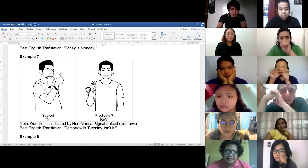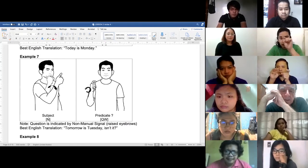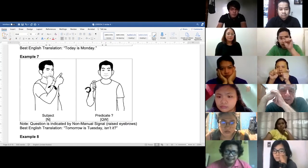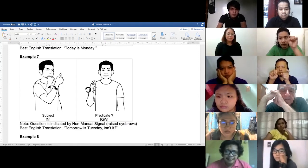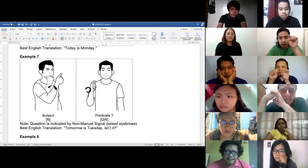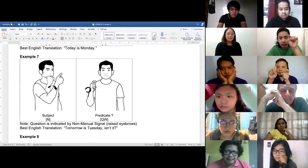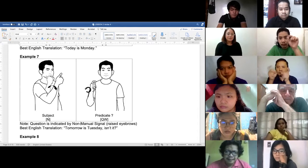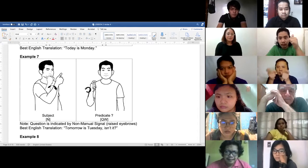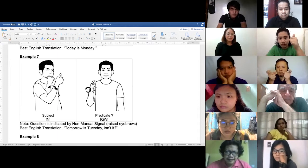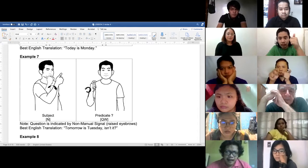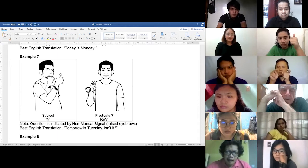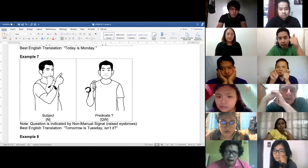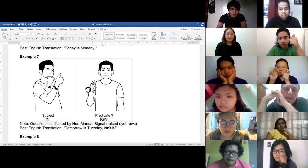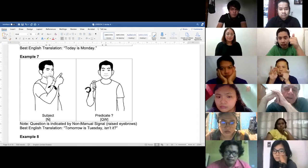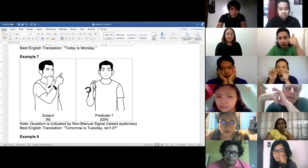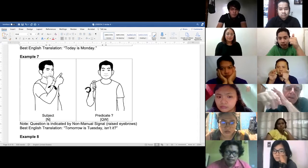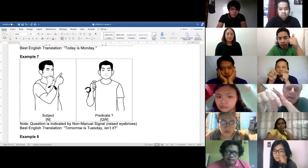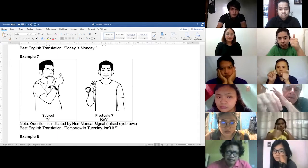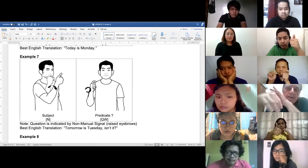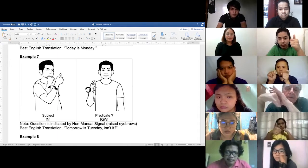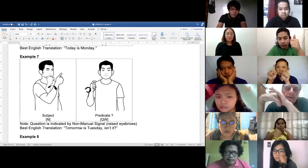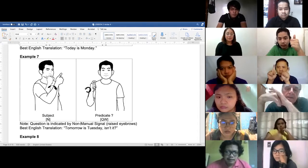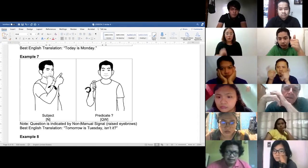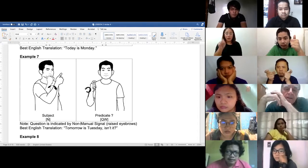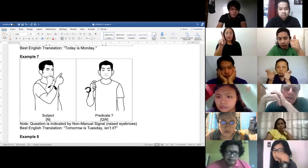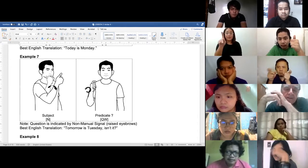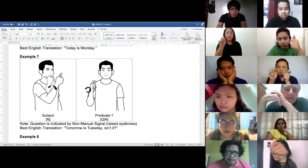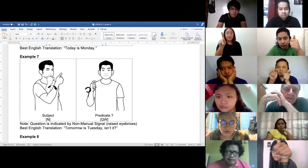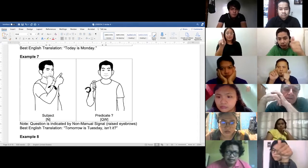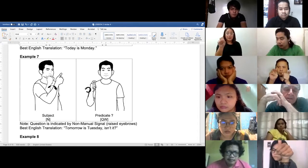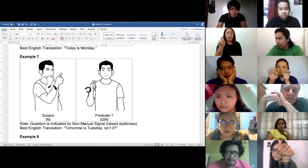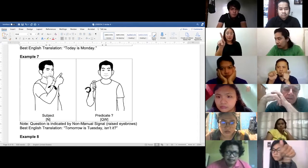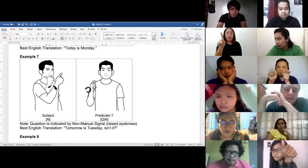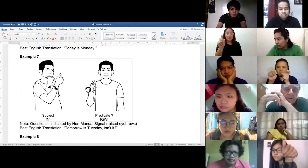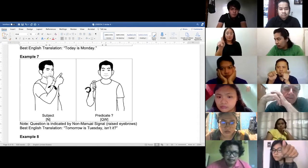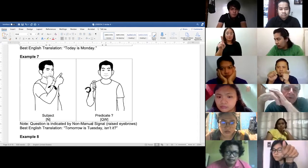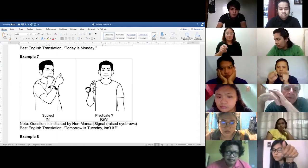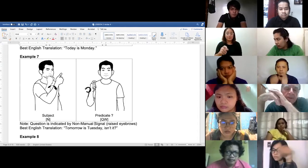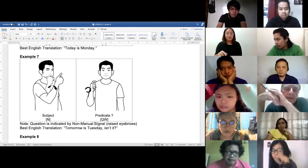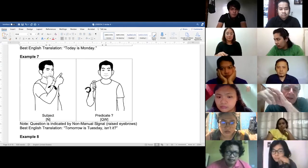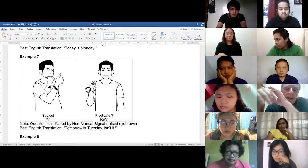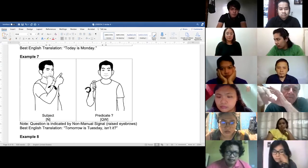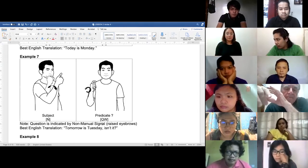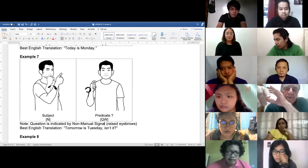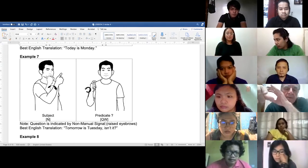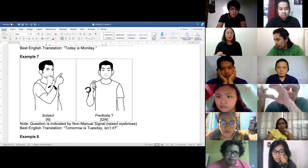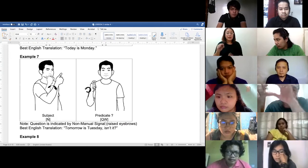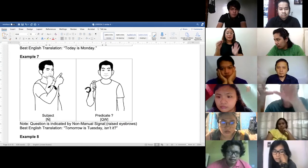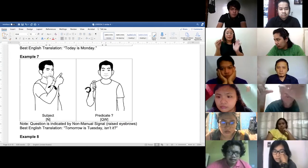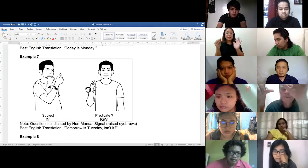Yeah, okay. And then put after non-manual